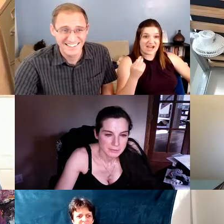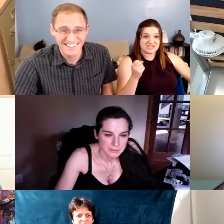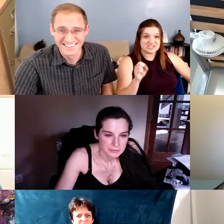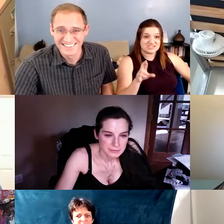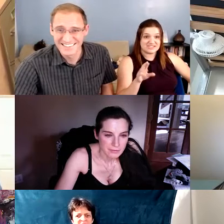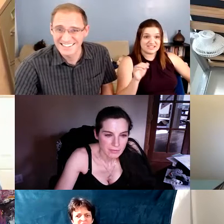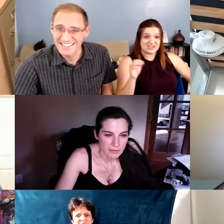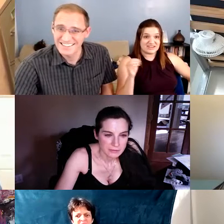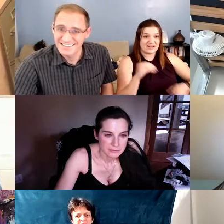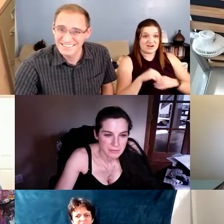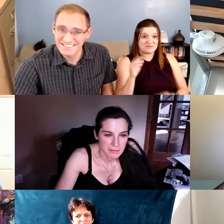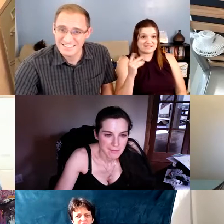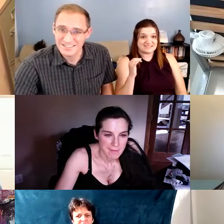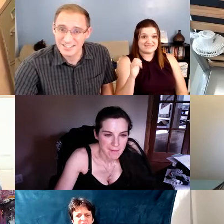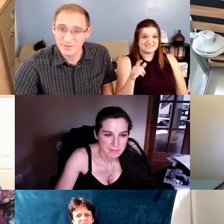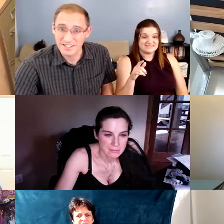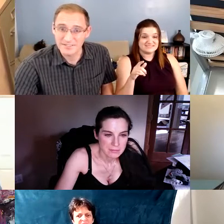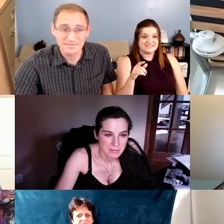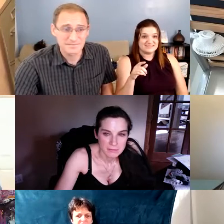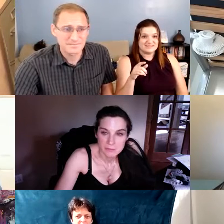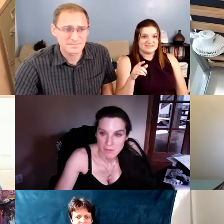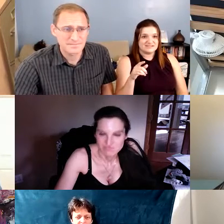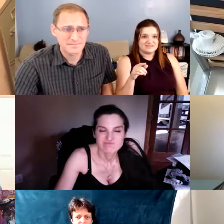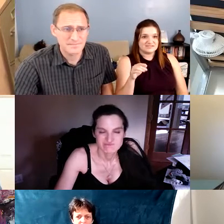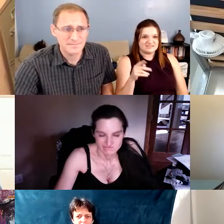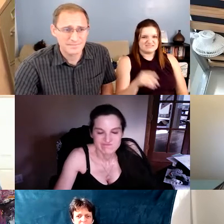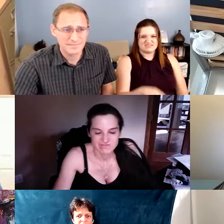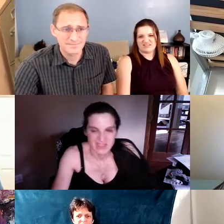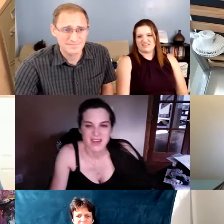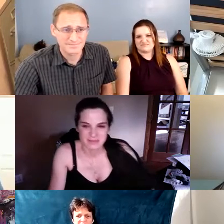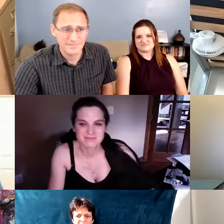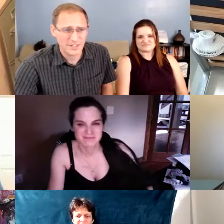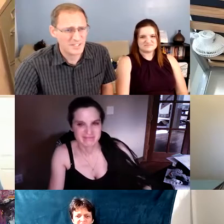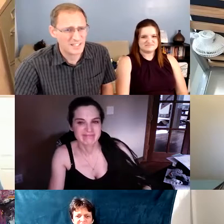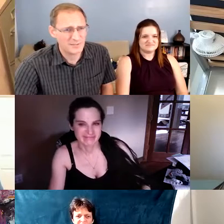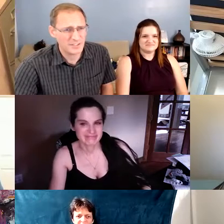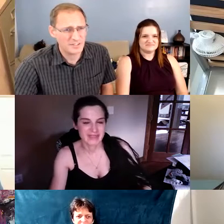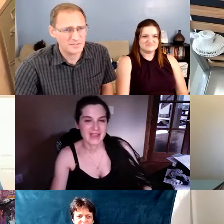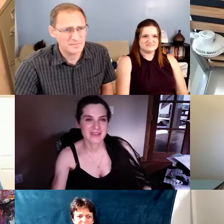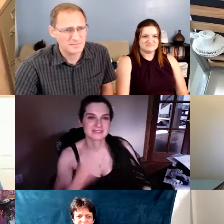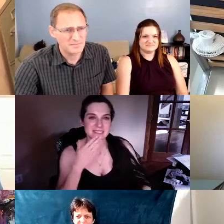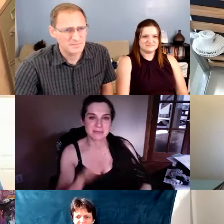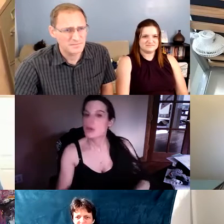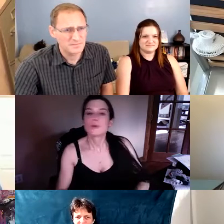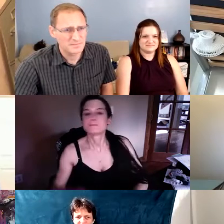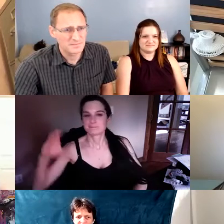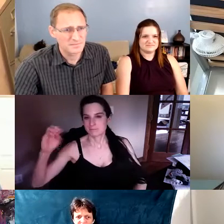have apps in the air, Pascal? Oh wow. Ugh. Are you in California too?